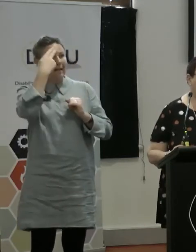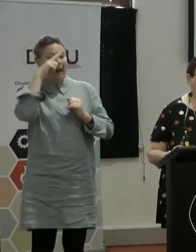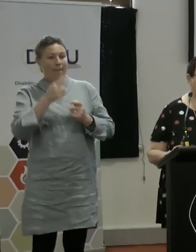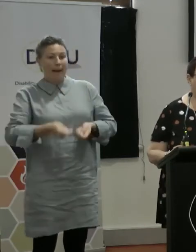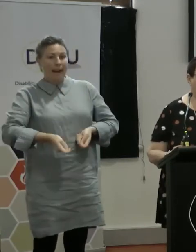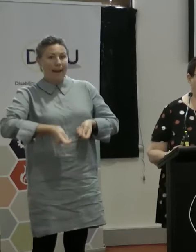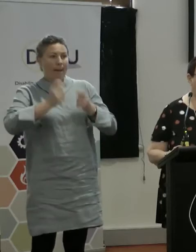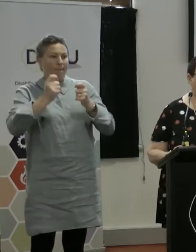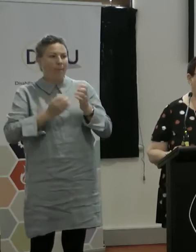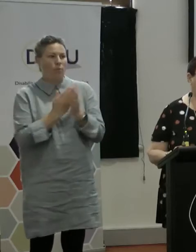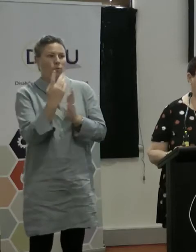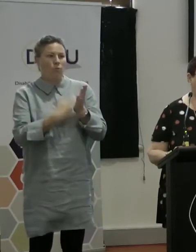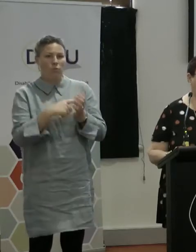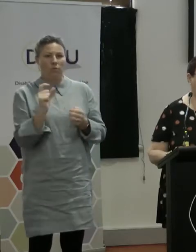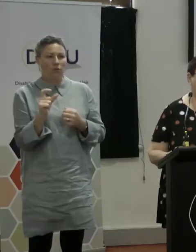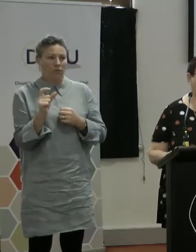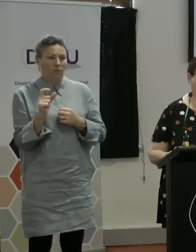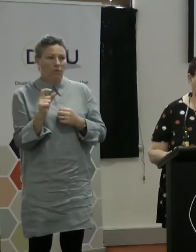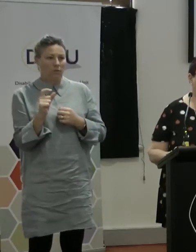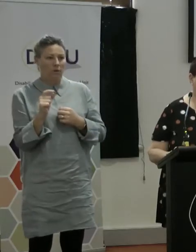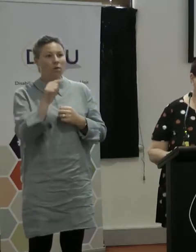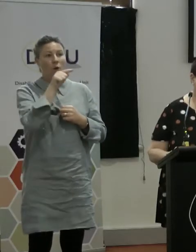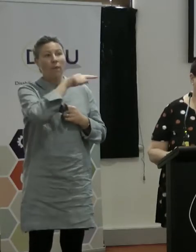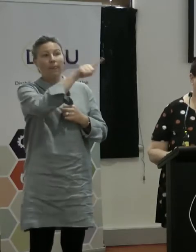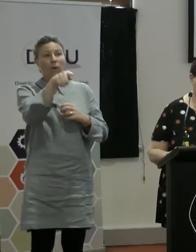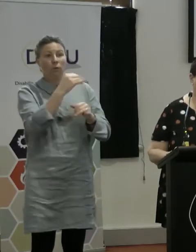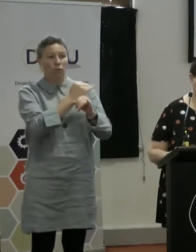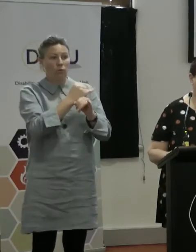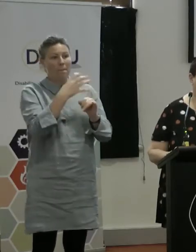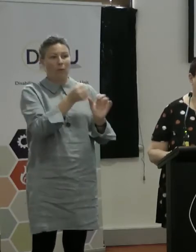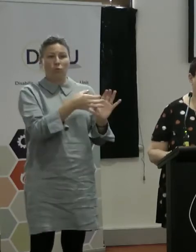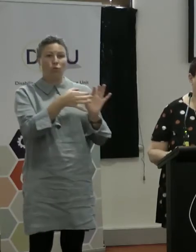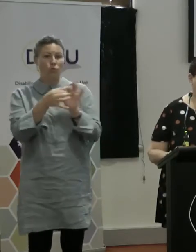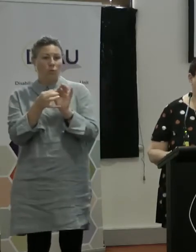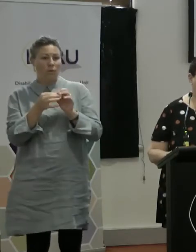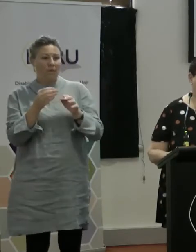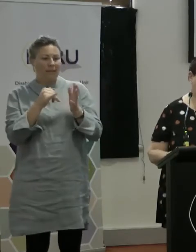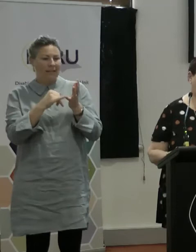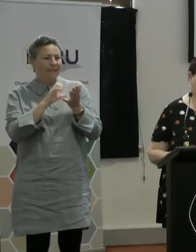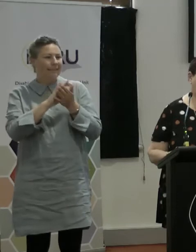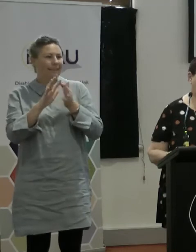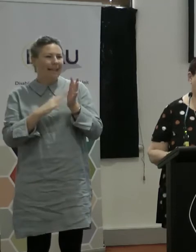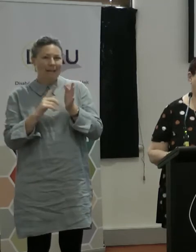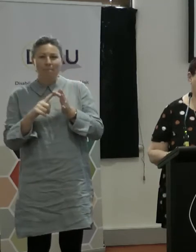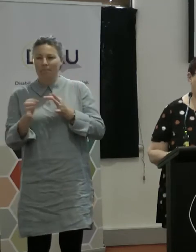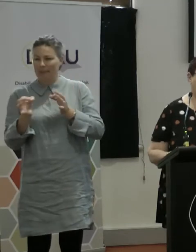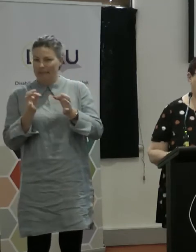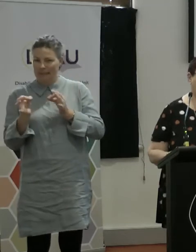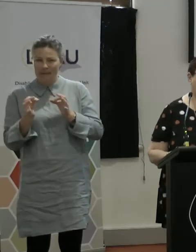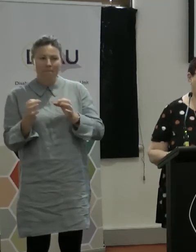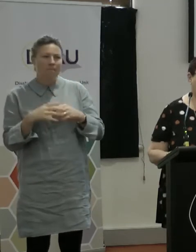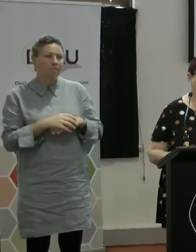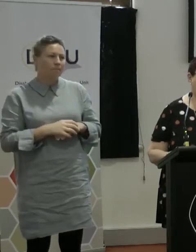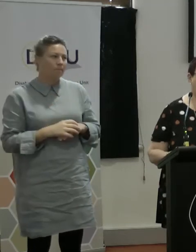being tracked to ensure that they do join the National Redress Scheme, because and